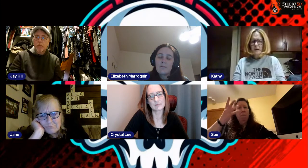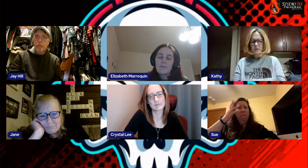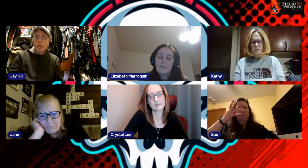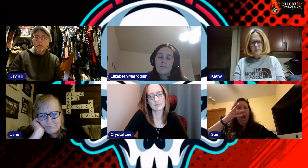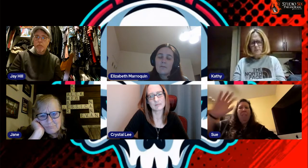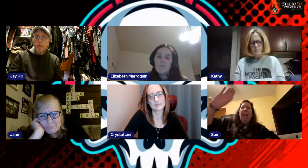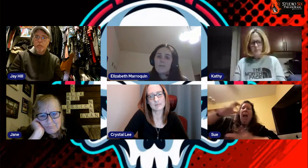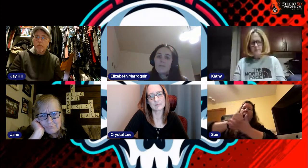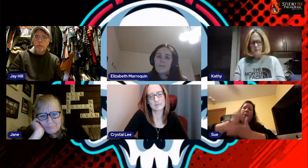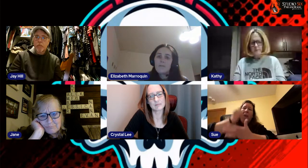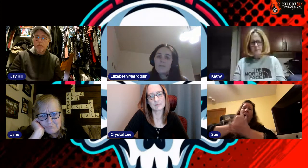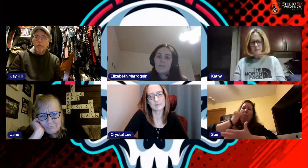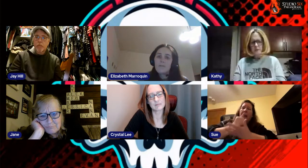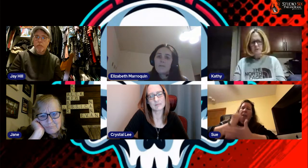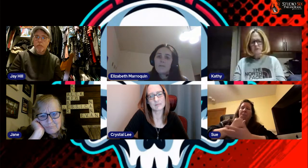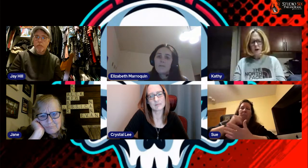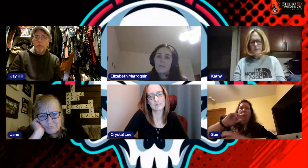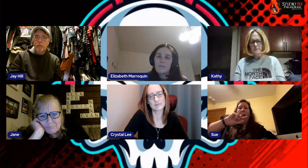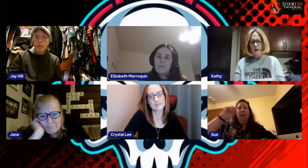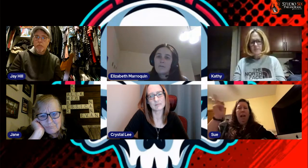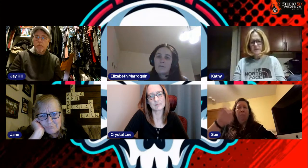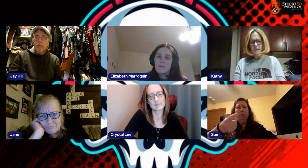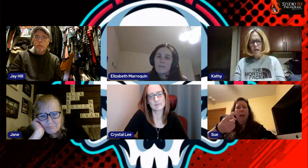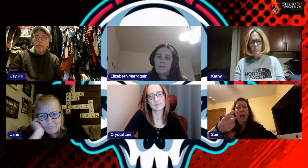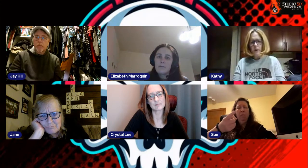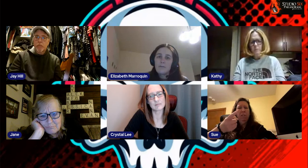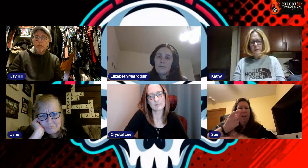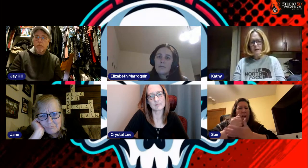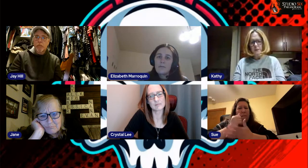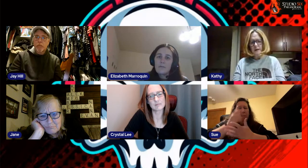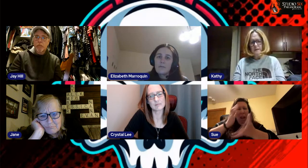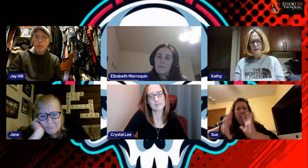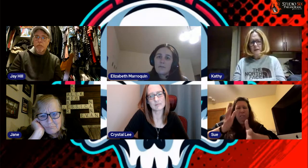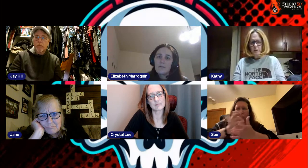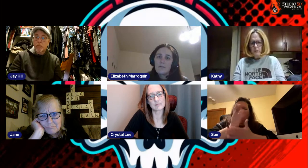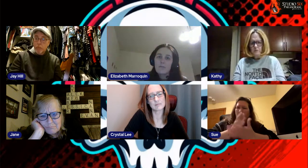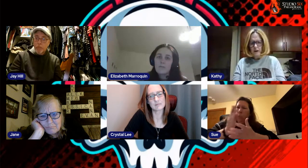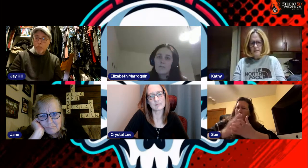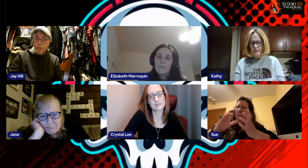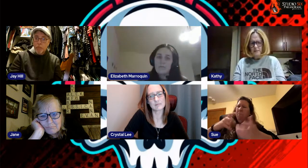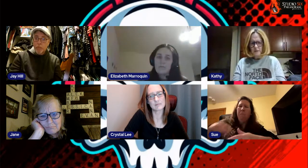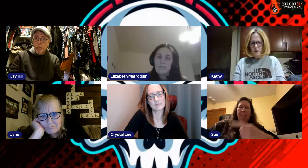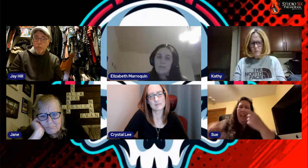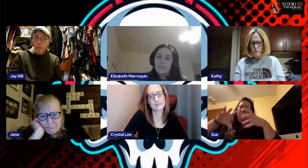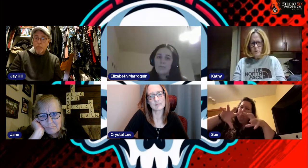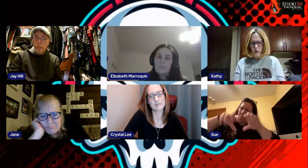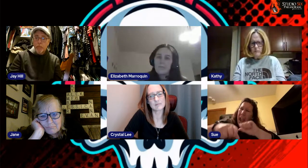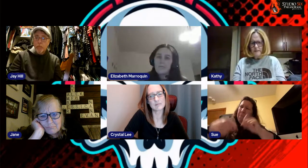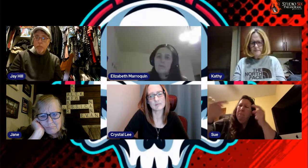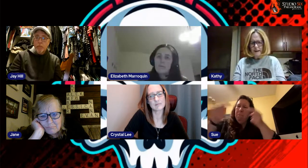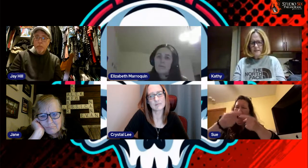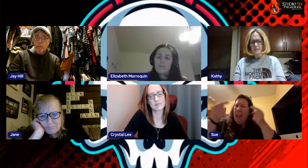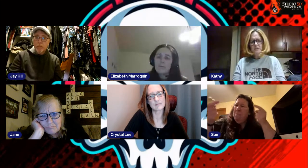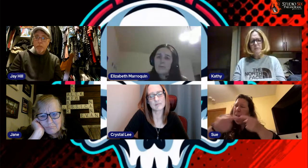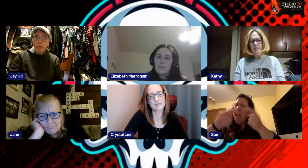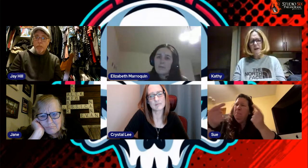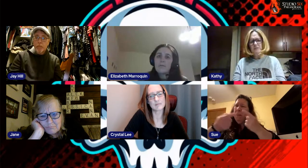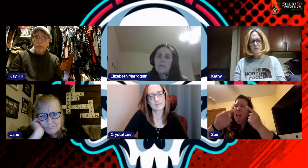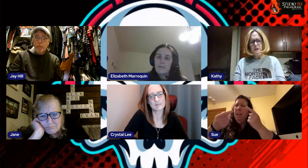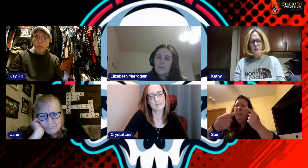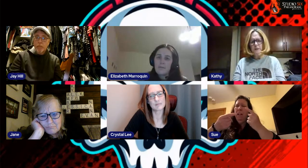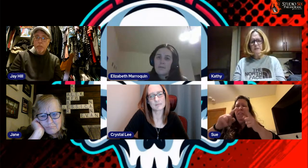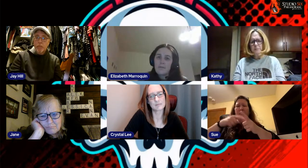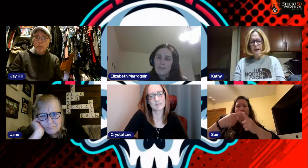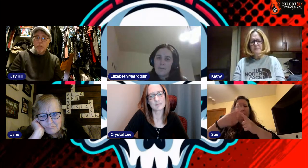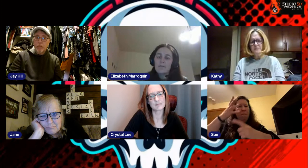She went to the bathroom, and she saw my father, said, help, help, bang, bang. And he went around and asked, are you all right, Dad? He goes, my leg